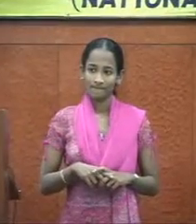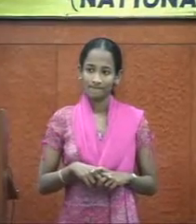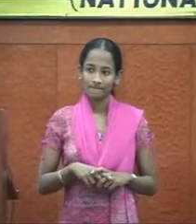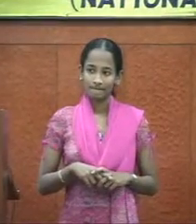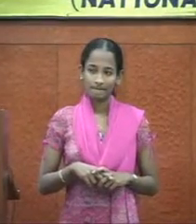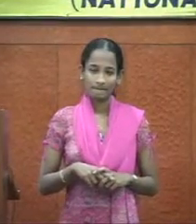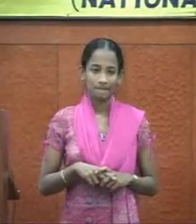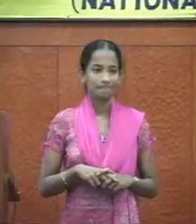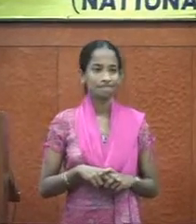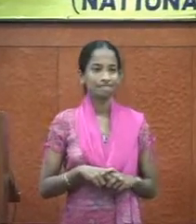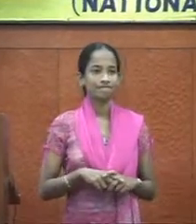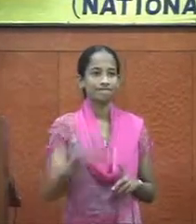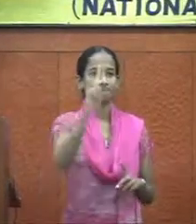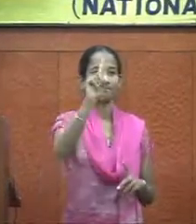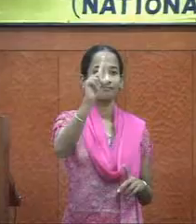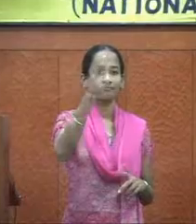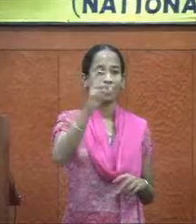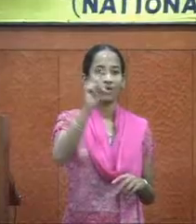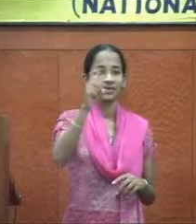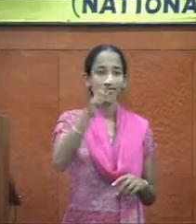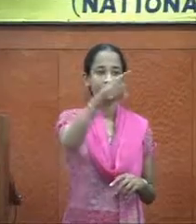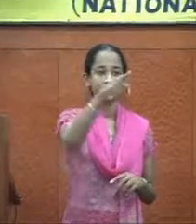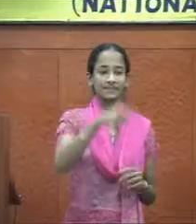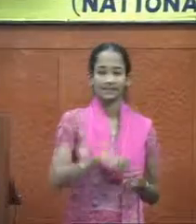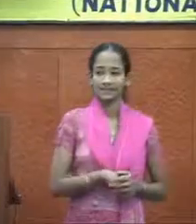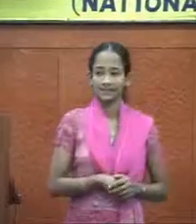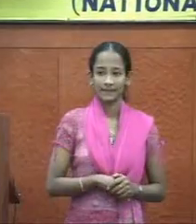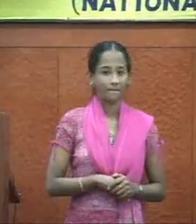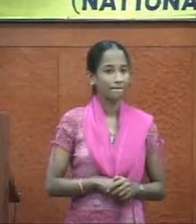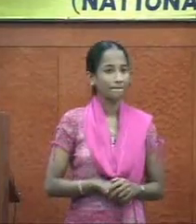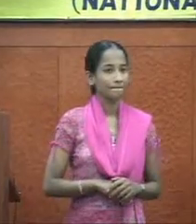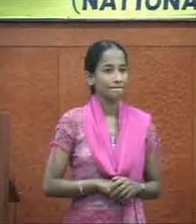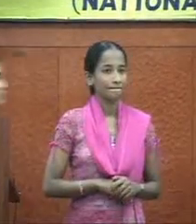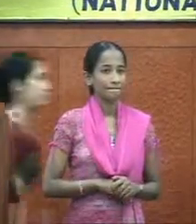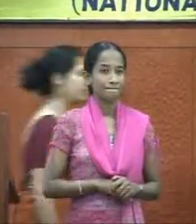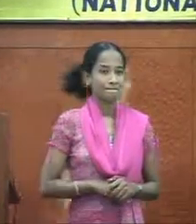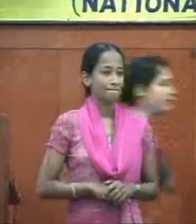Has a question on that? Yeah, please turn to us. I'll be good.